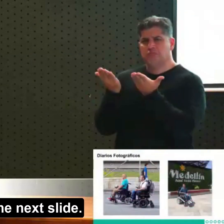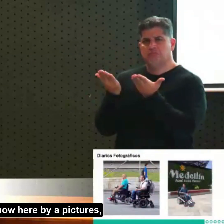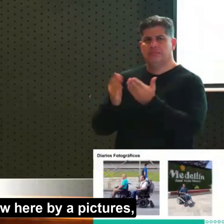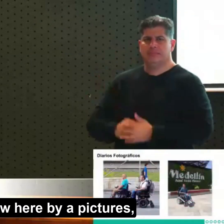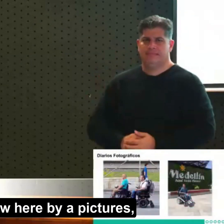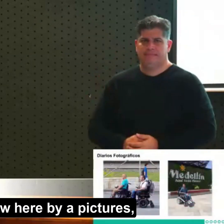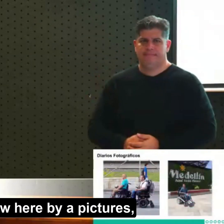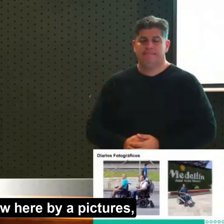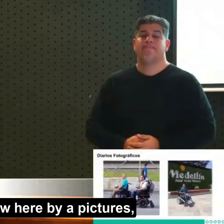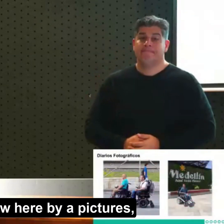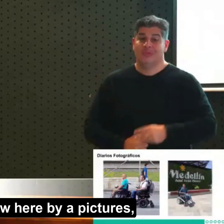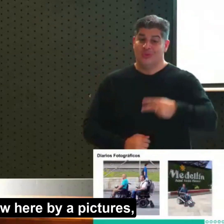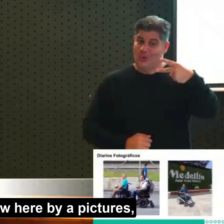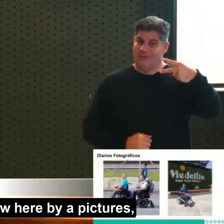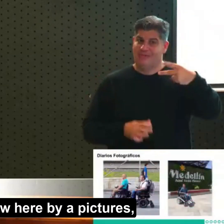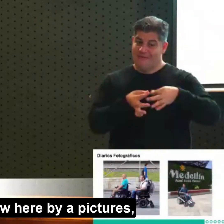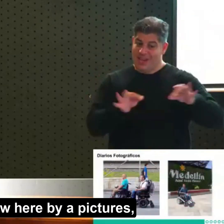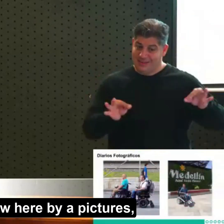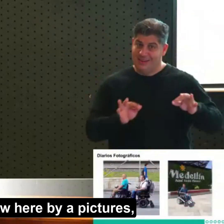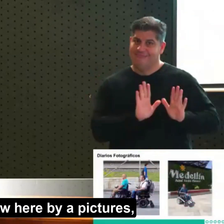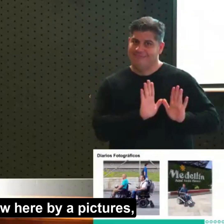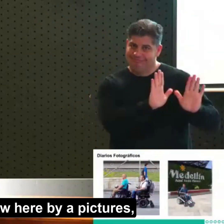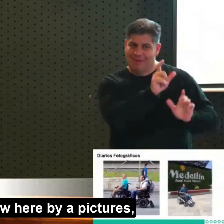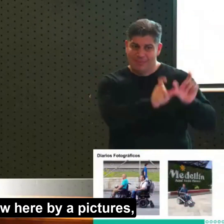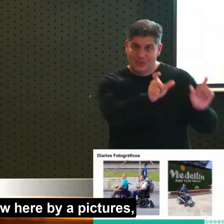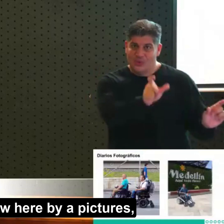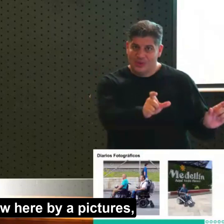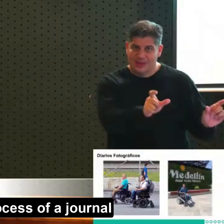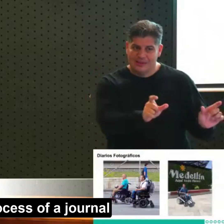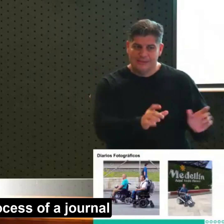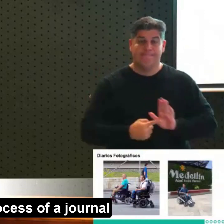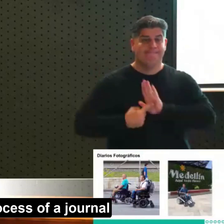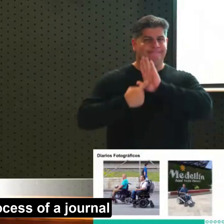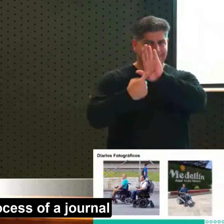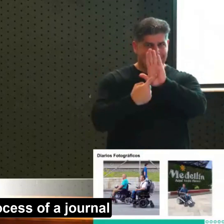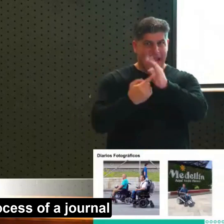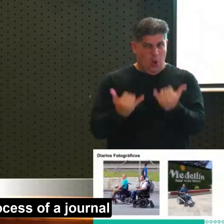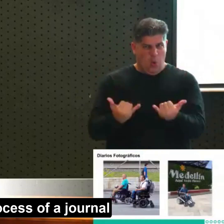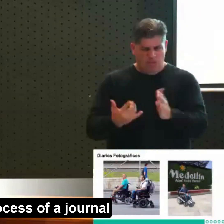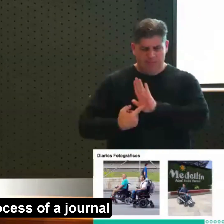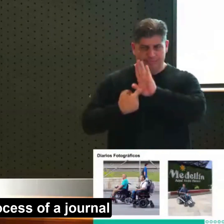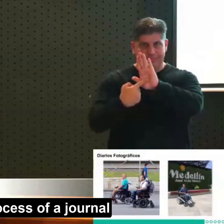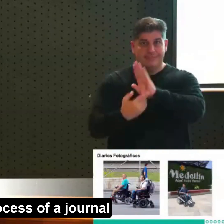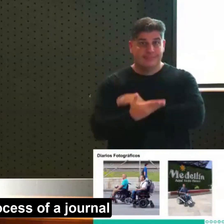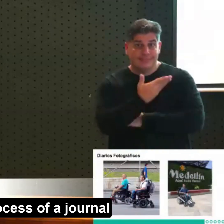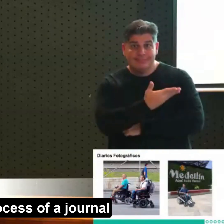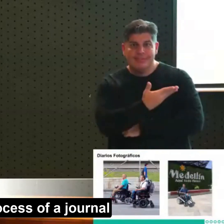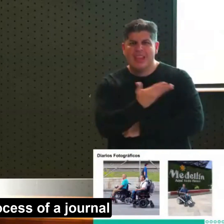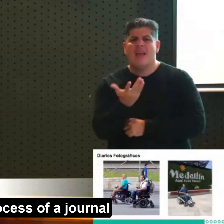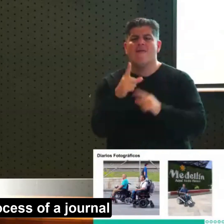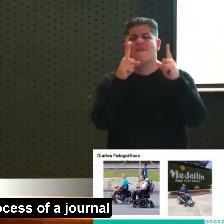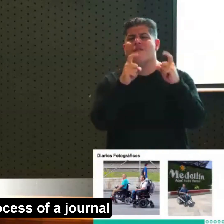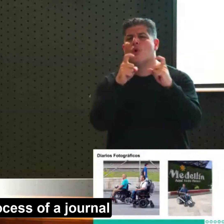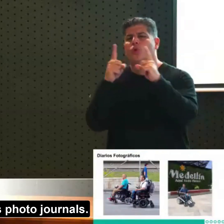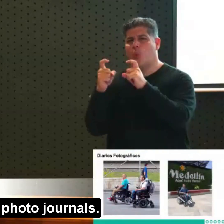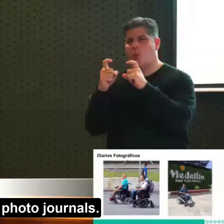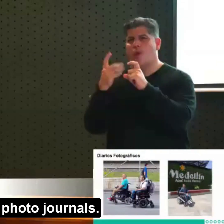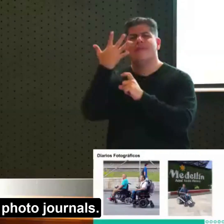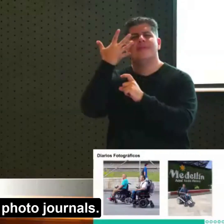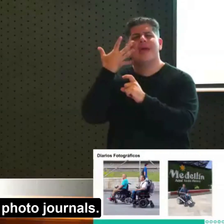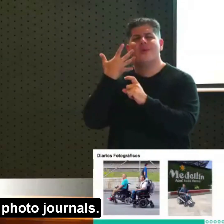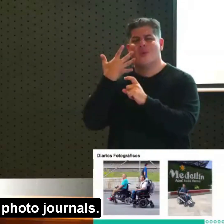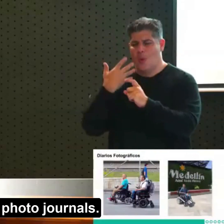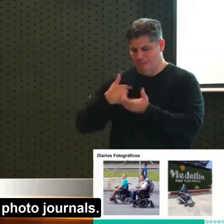On the next slide, what we show here via pictures is the process of